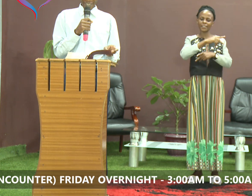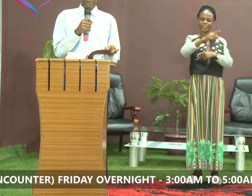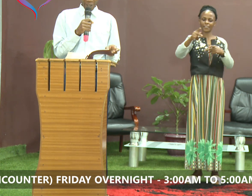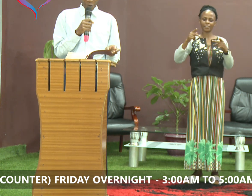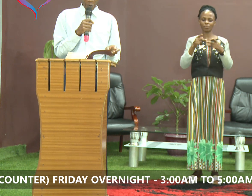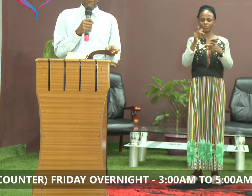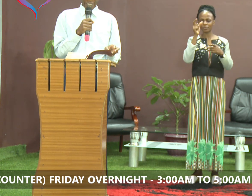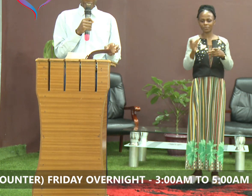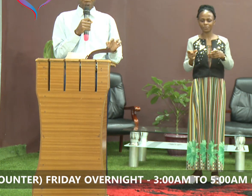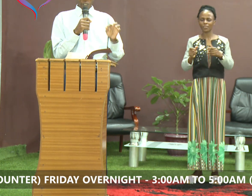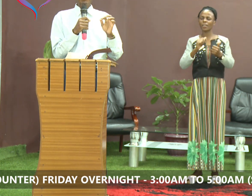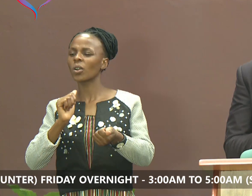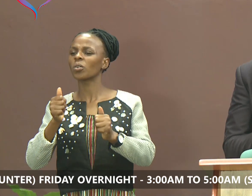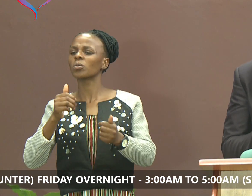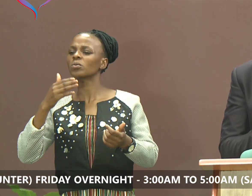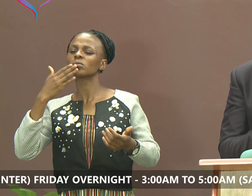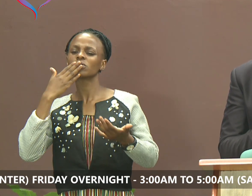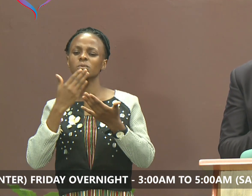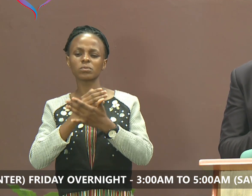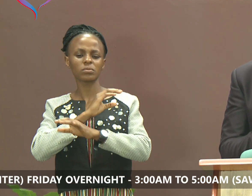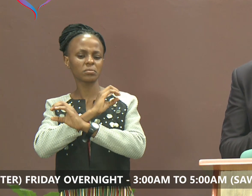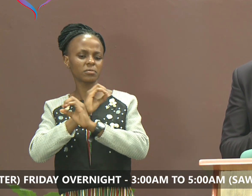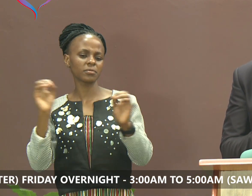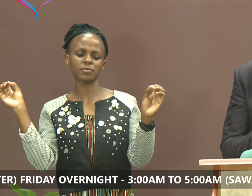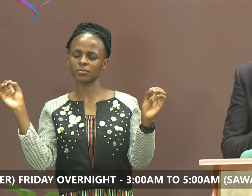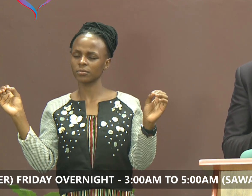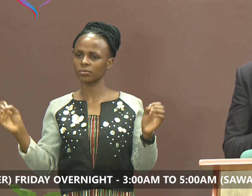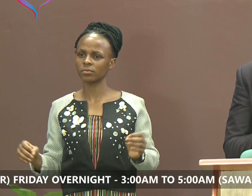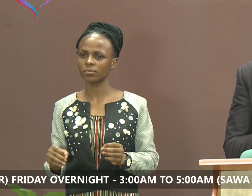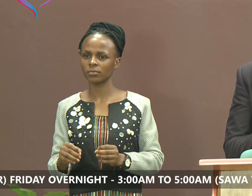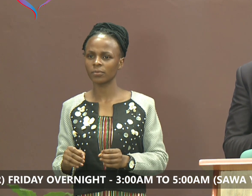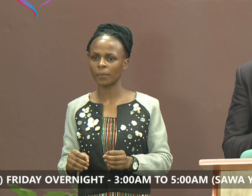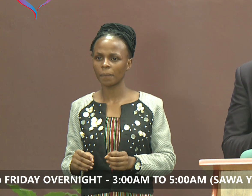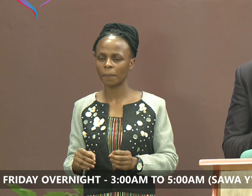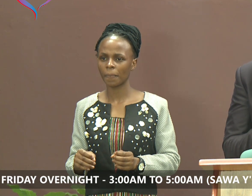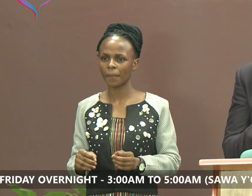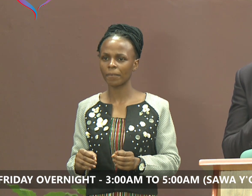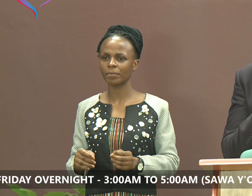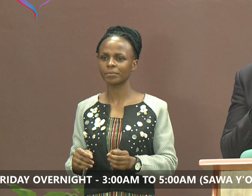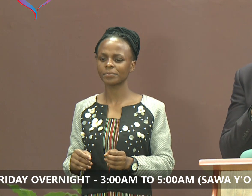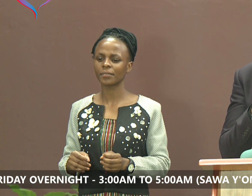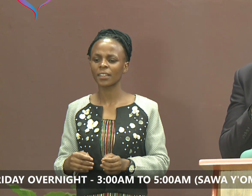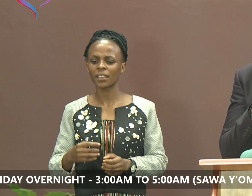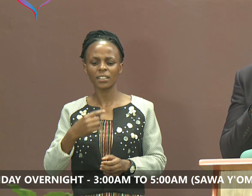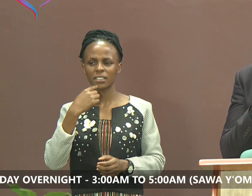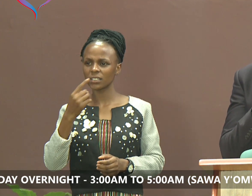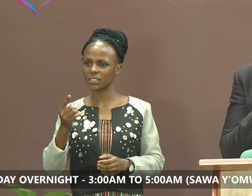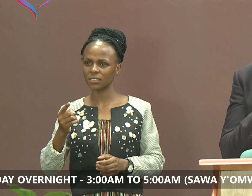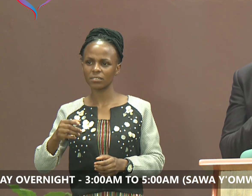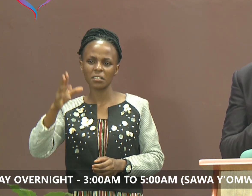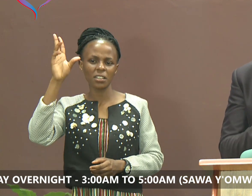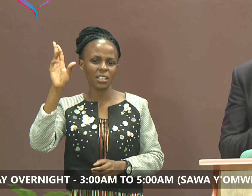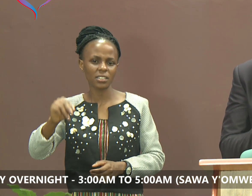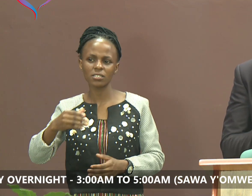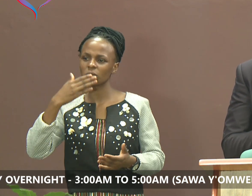Katonda asangayo ekintu kimu mu ssuula etuukiridde, mu ssuula ejjudde ebirungi, ekitali kirungi. And he says it's not good for man to